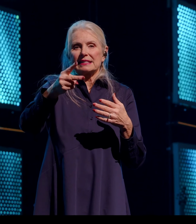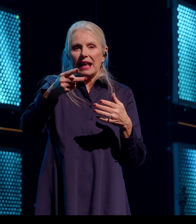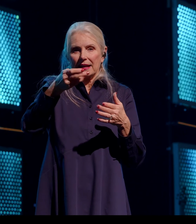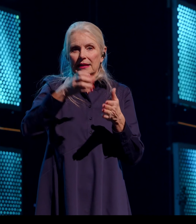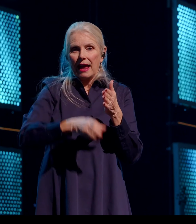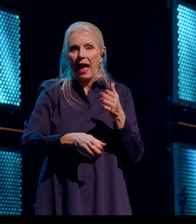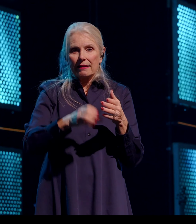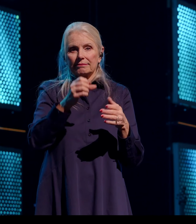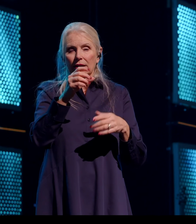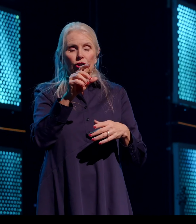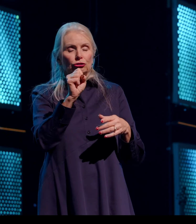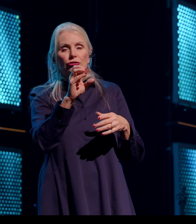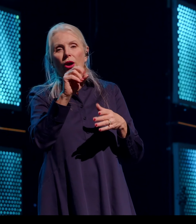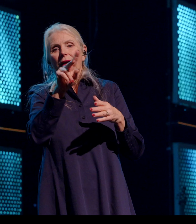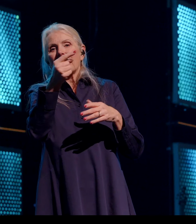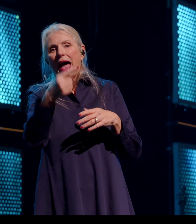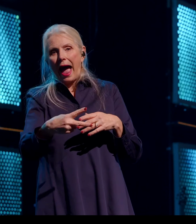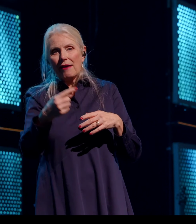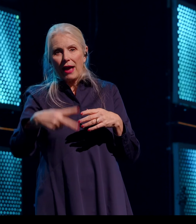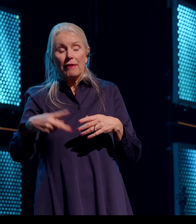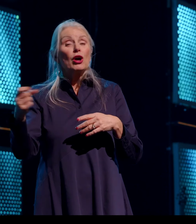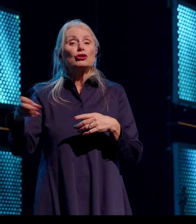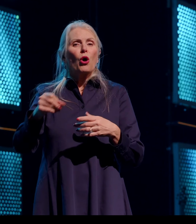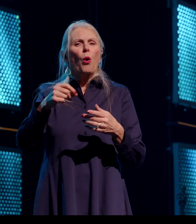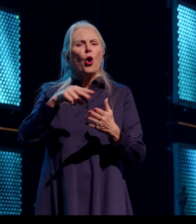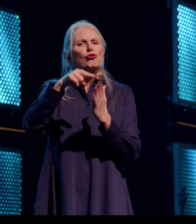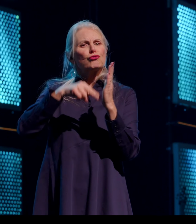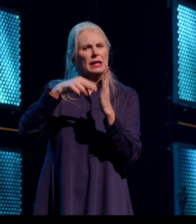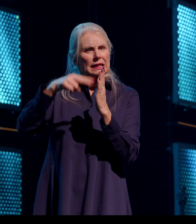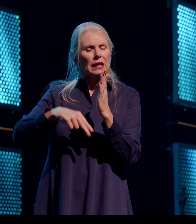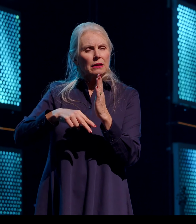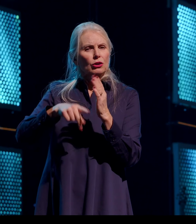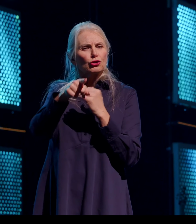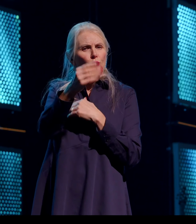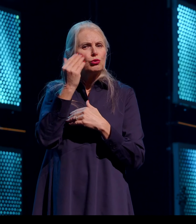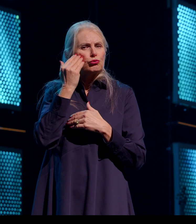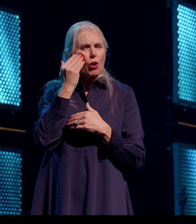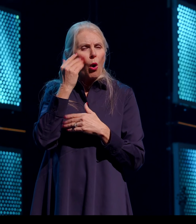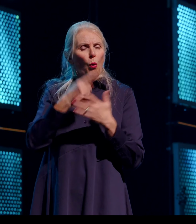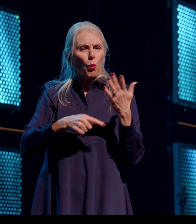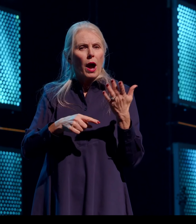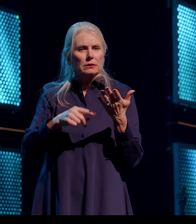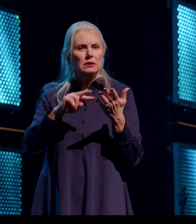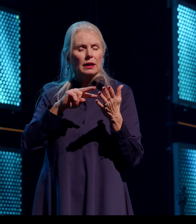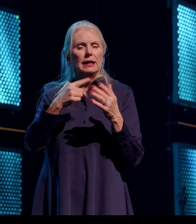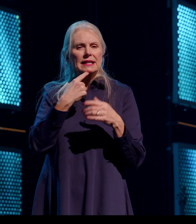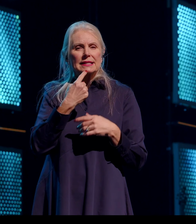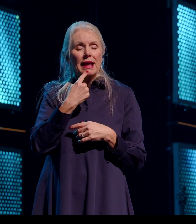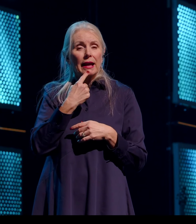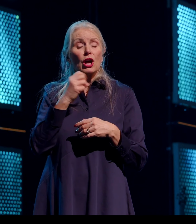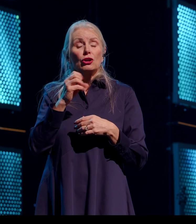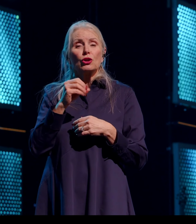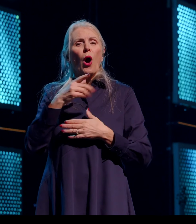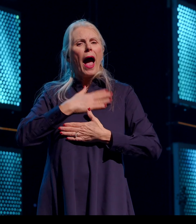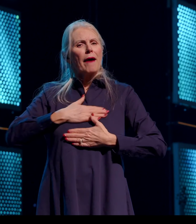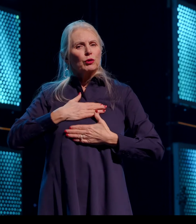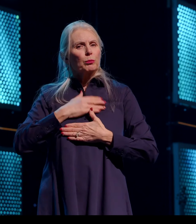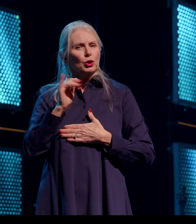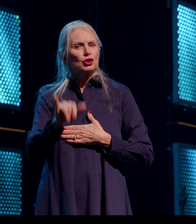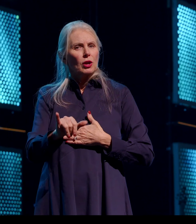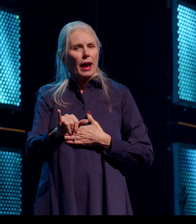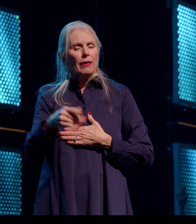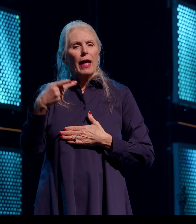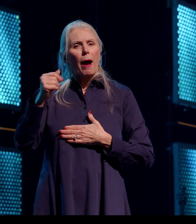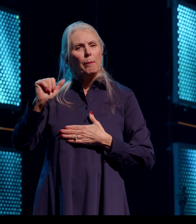reading Acts 16 to become more familiar with this book. If we're going to appreciate what Paul wrote to this church, I think we also have to appreciate